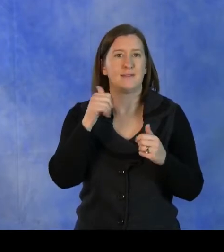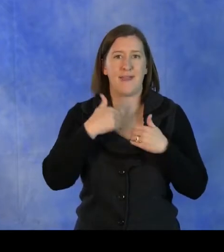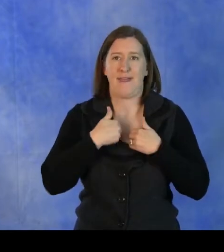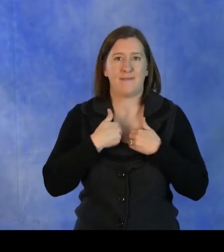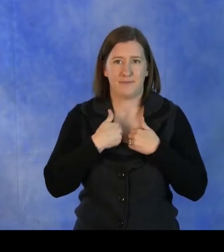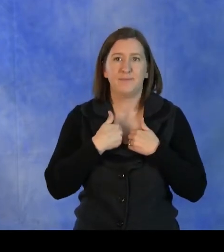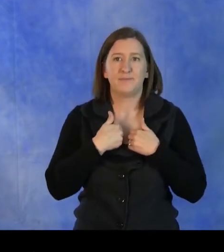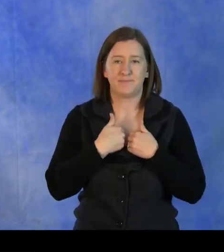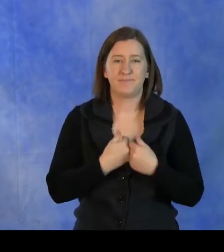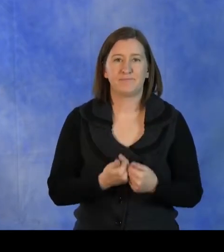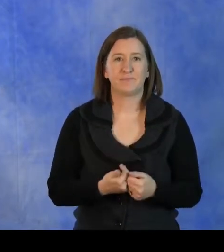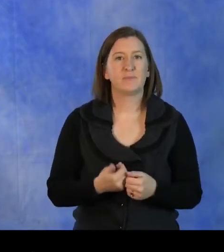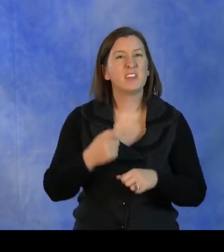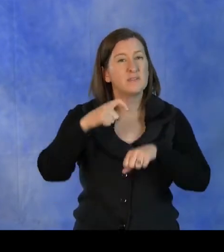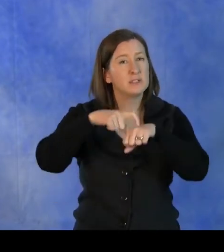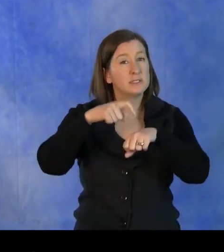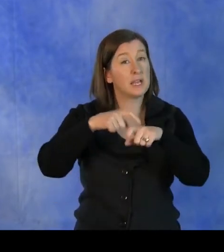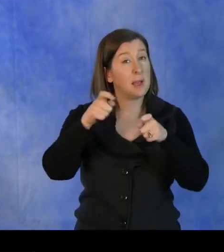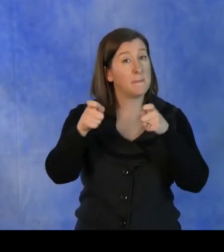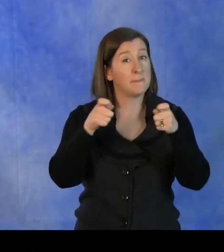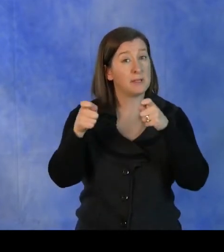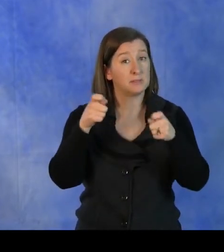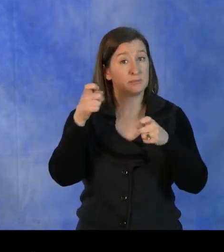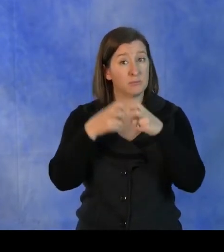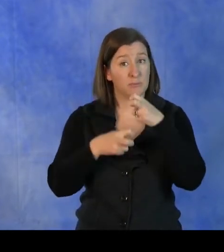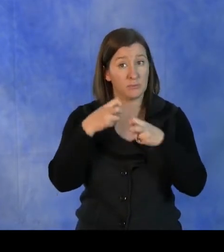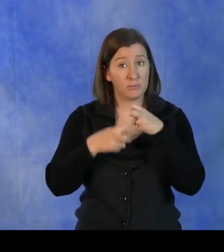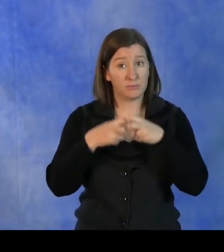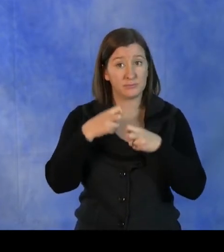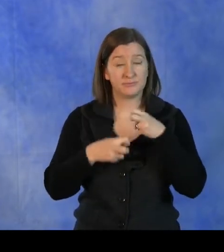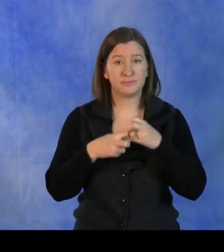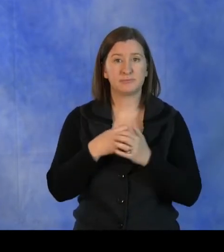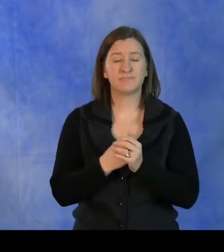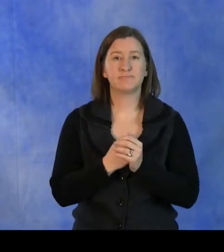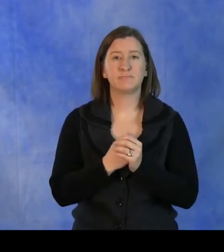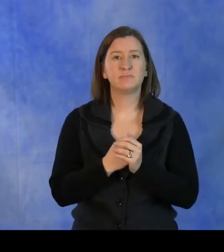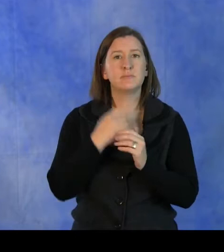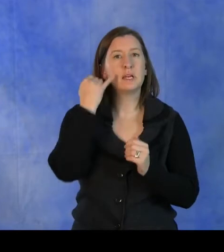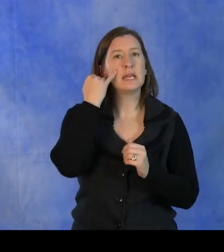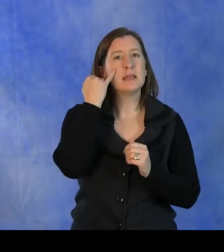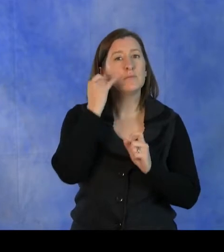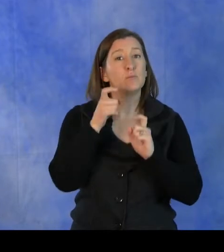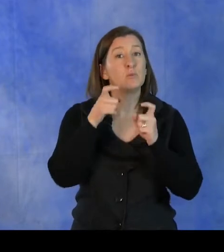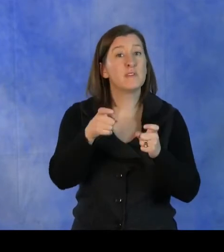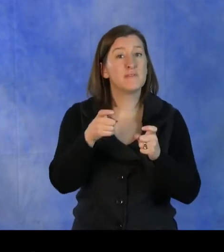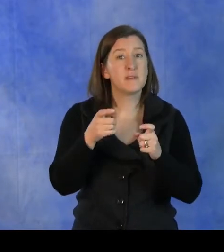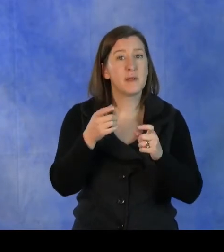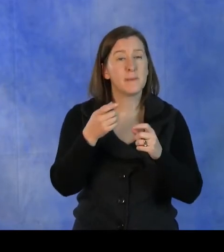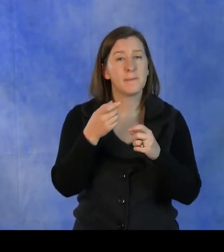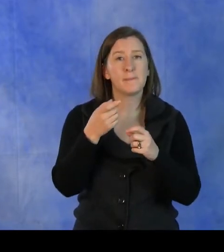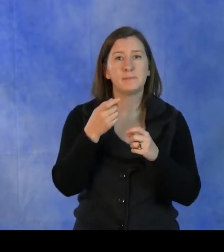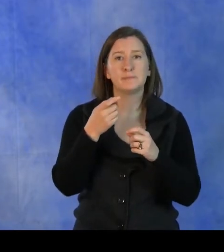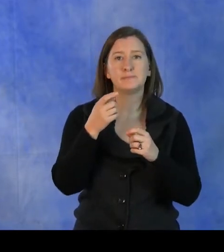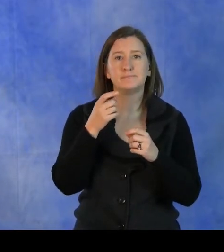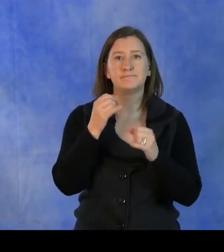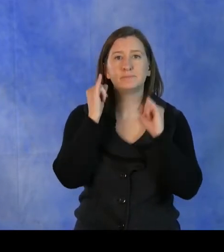not having the materials they need, time management problems,